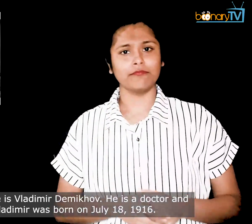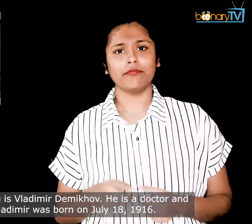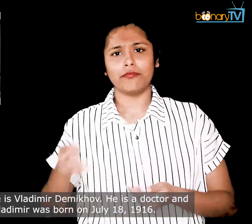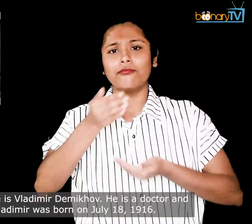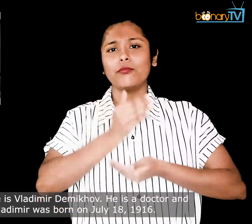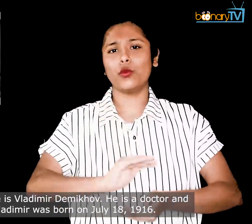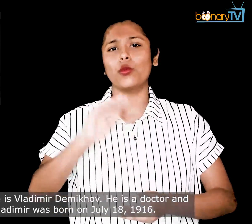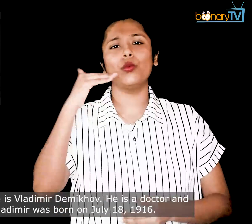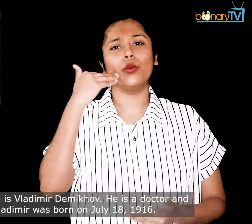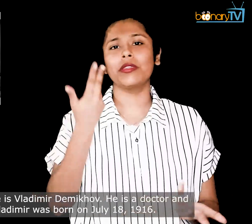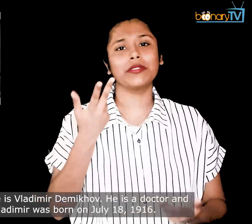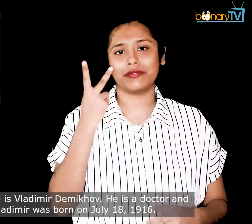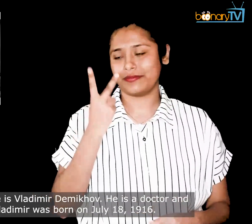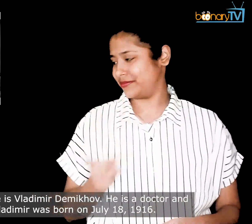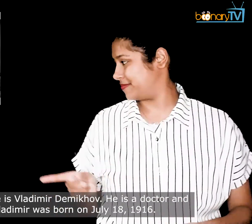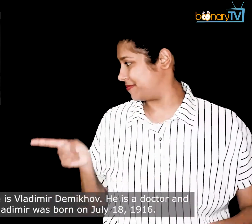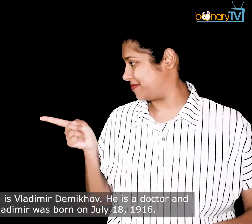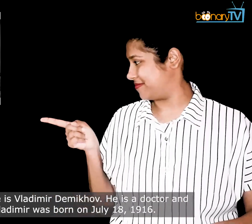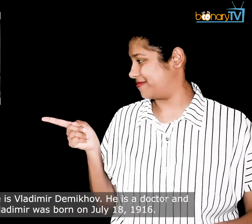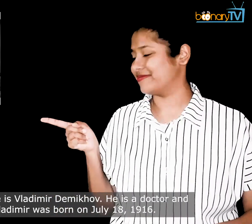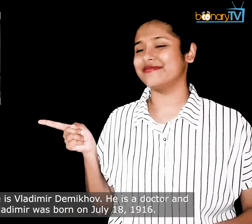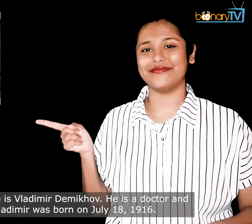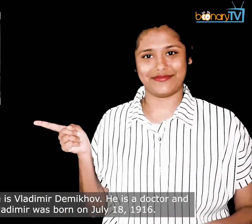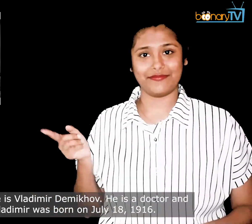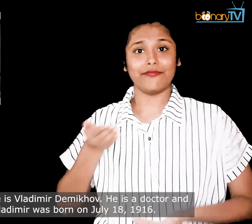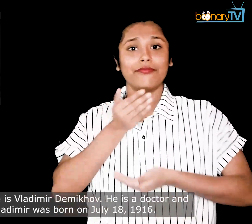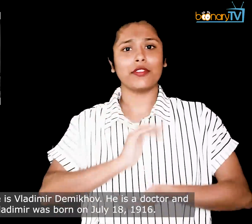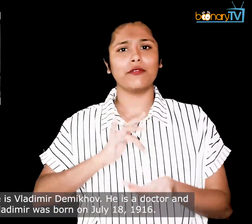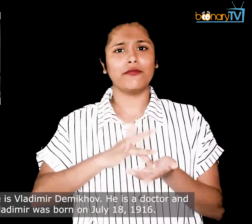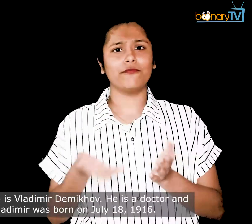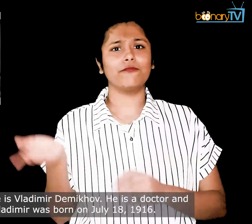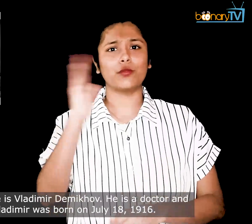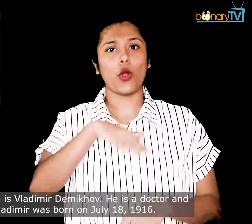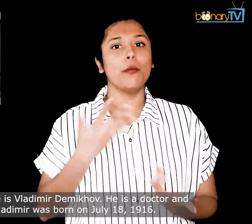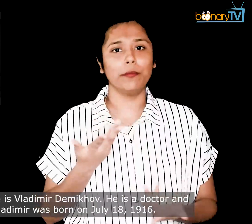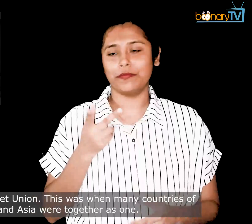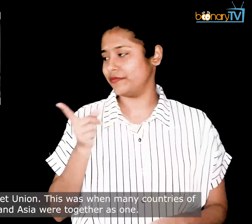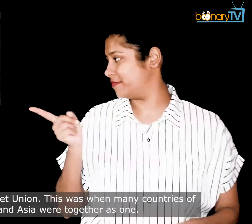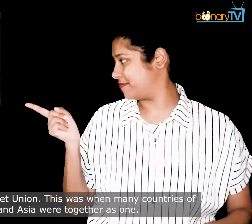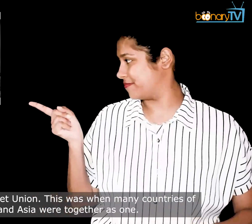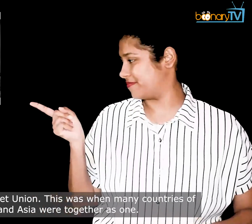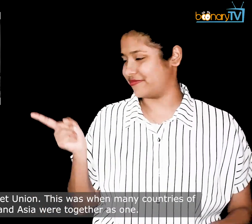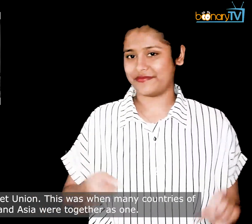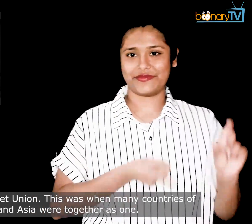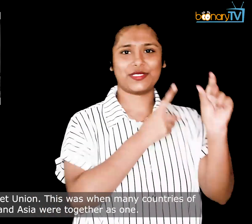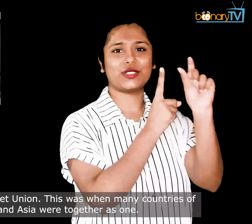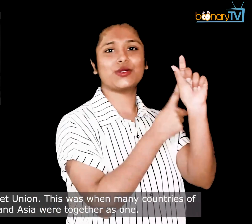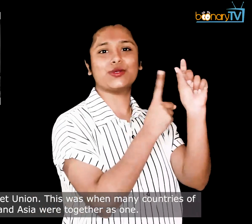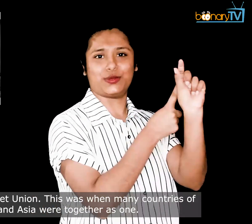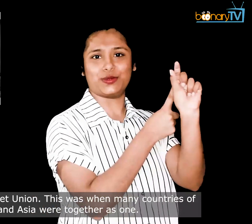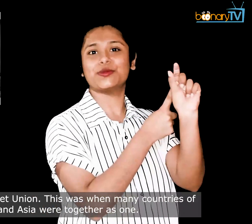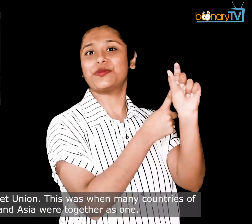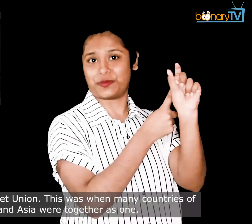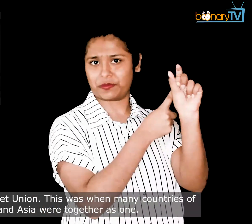Vladimir was born on July 18, 1916. He was born in Soviet Union.